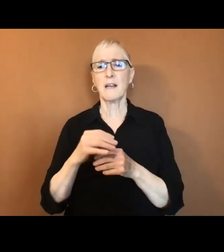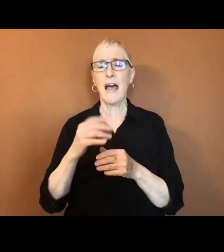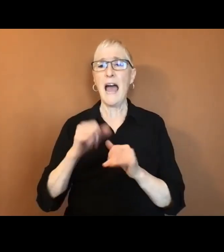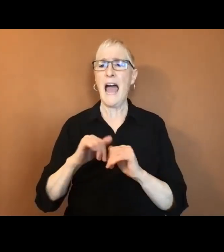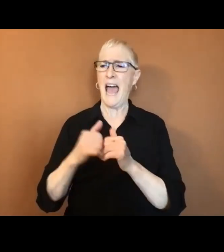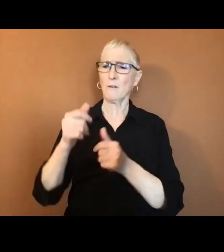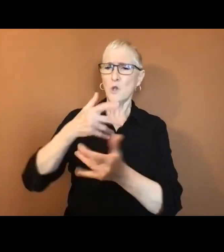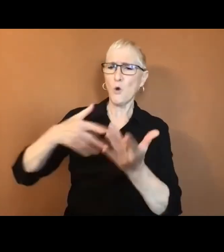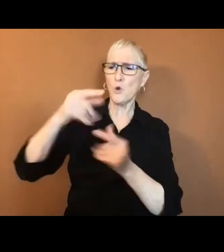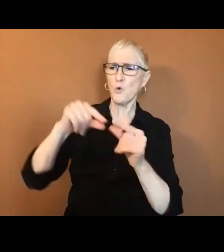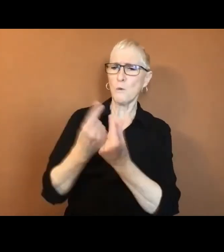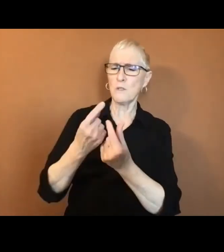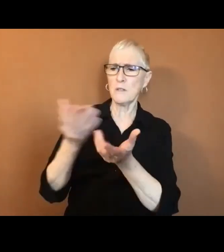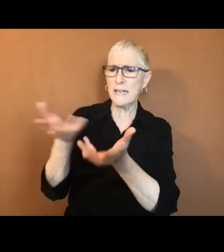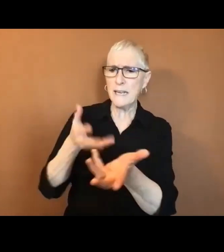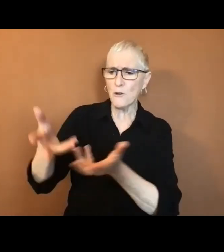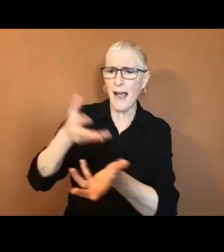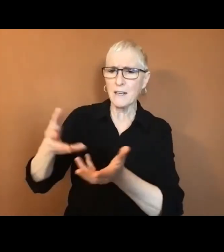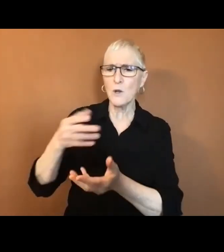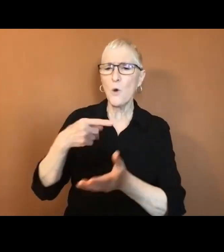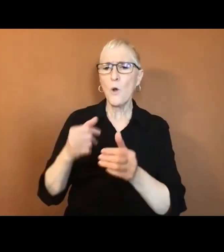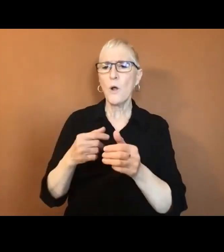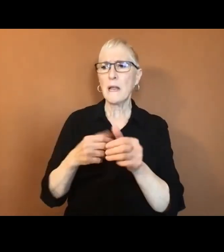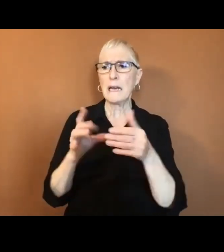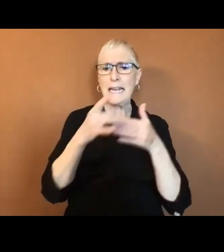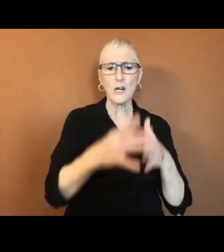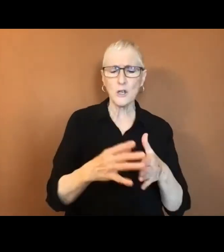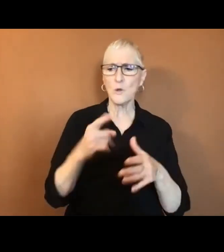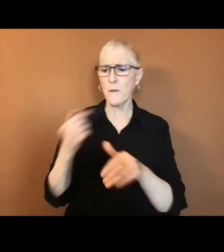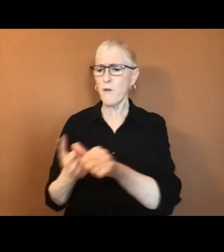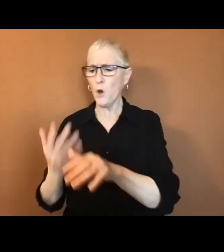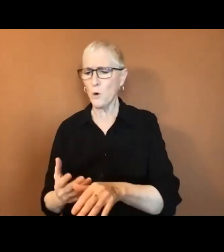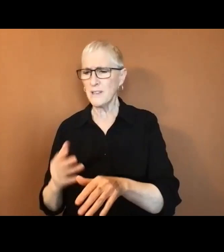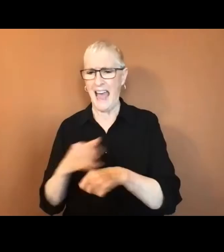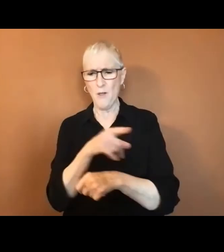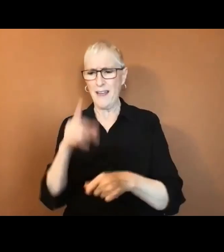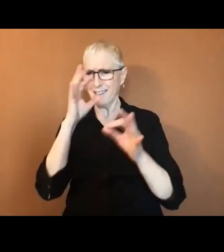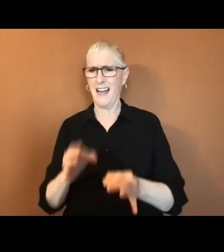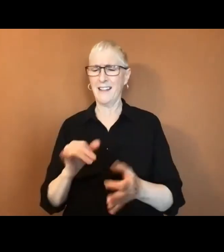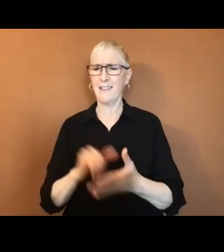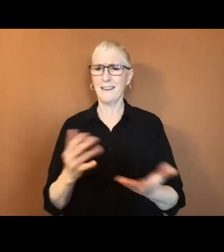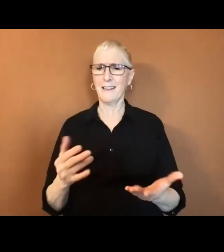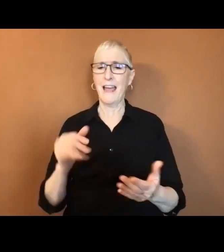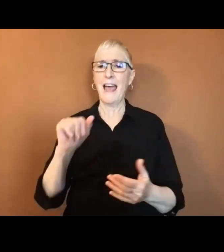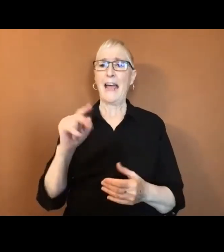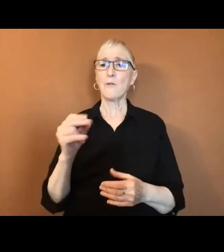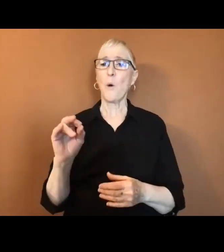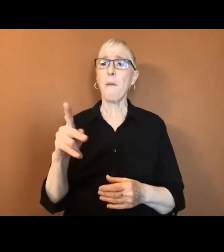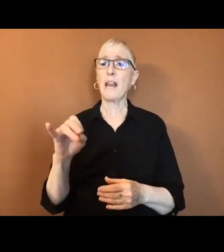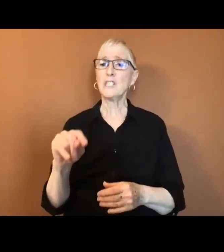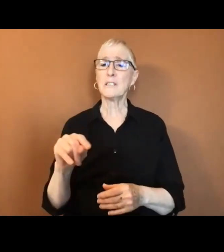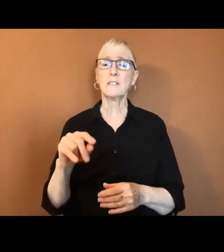interact and who the leaders are, who the followers are, and how they make those decisions. We have anthropologists and